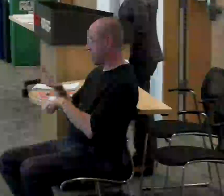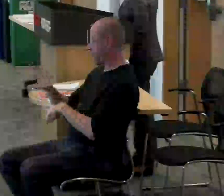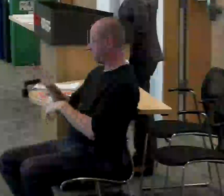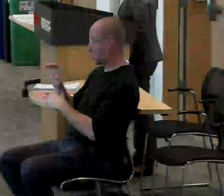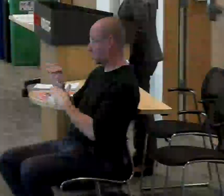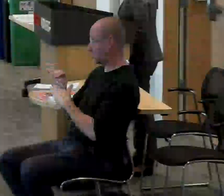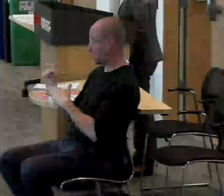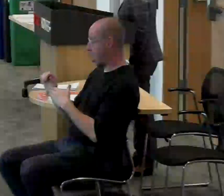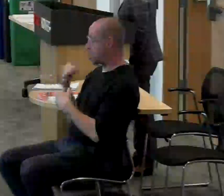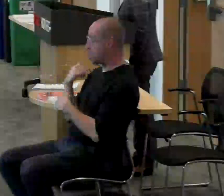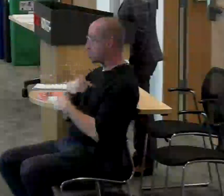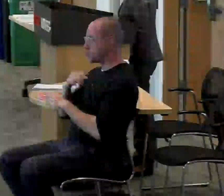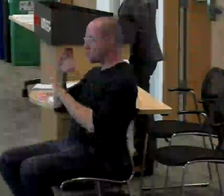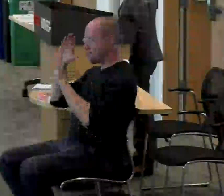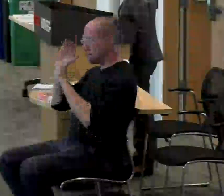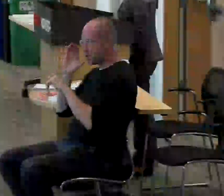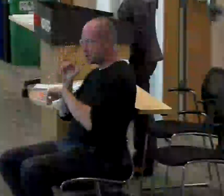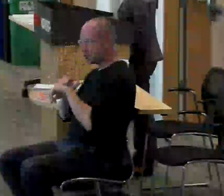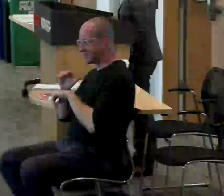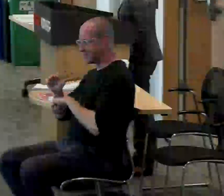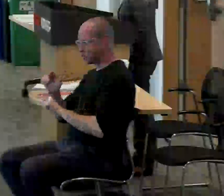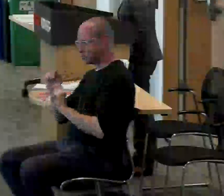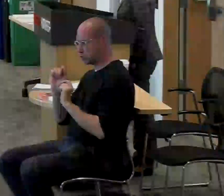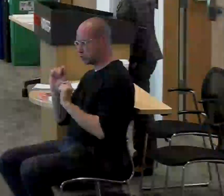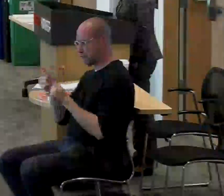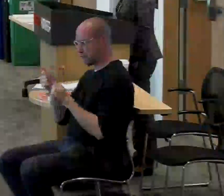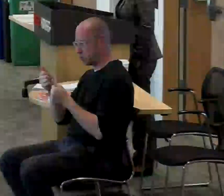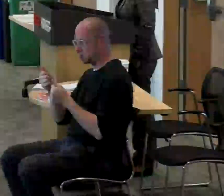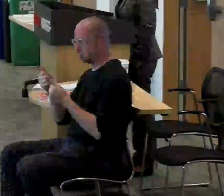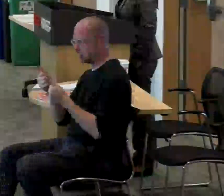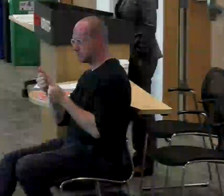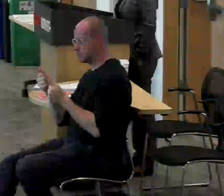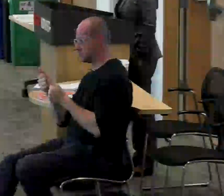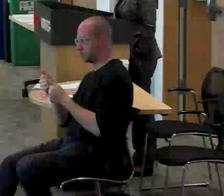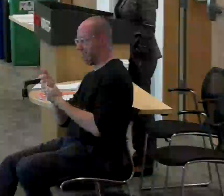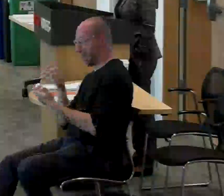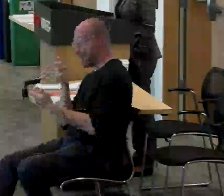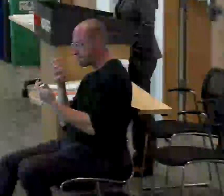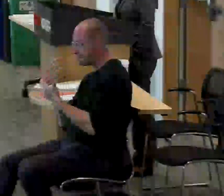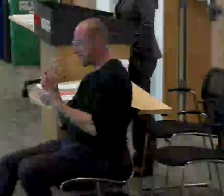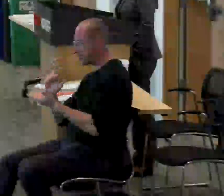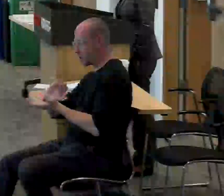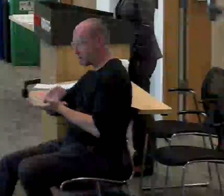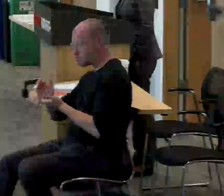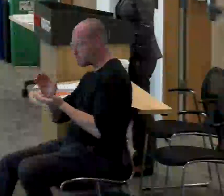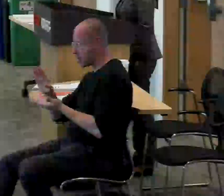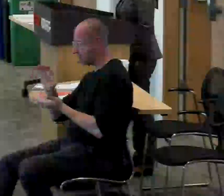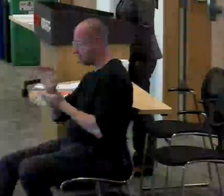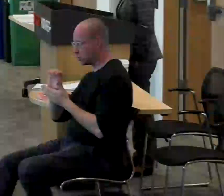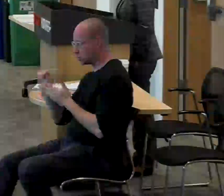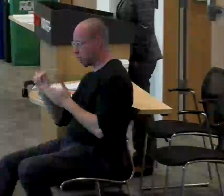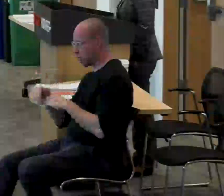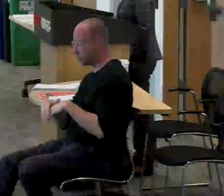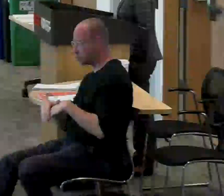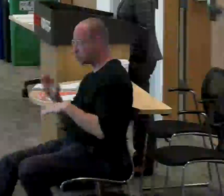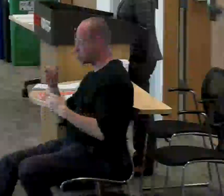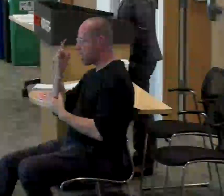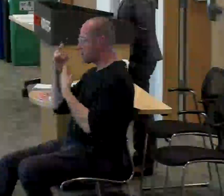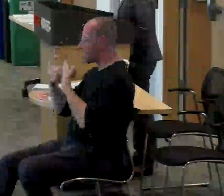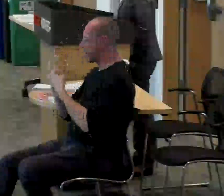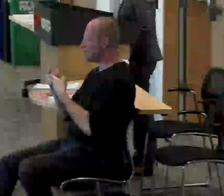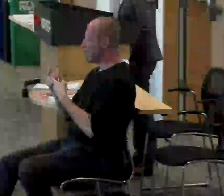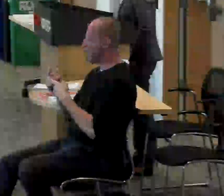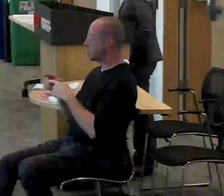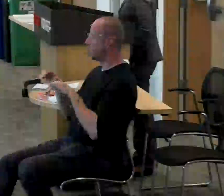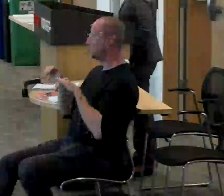check within a reasonable time frame and for the amount requested. And if you talk about standards of care, indemnification, liability,